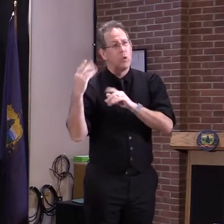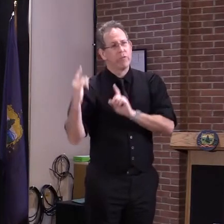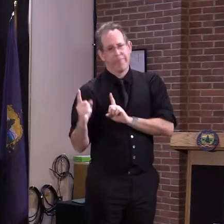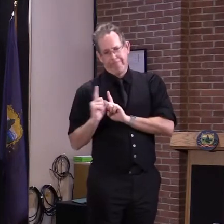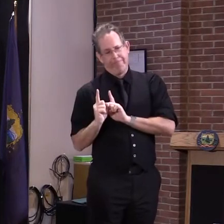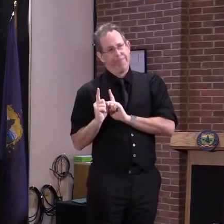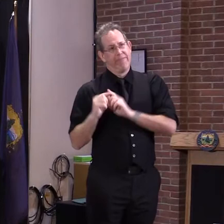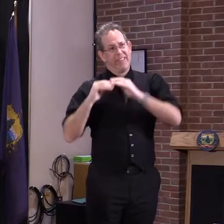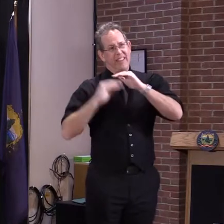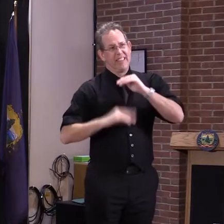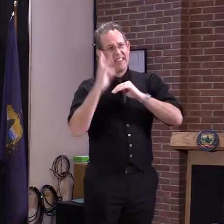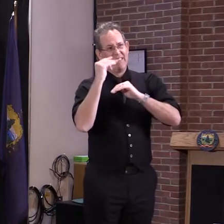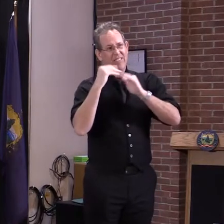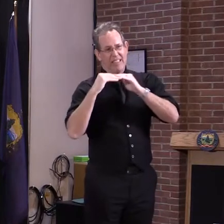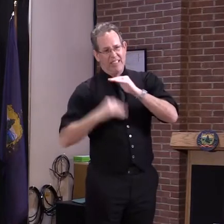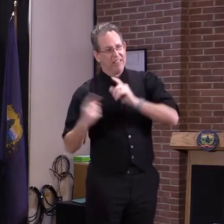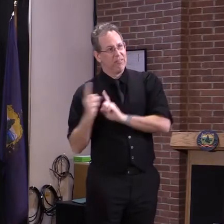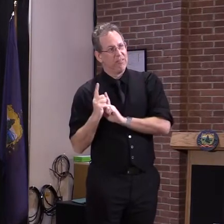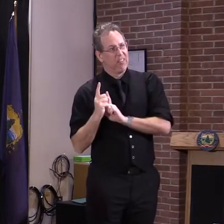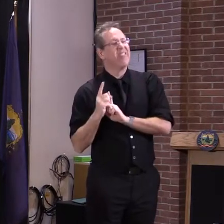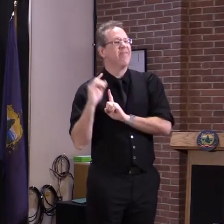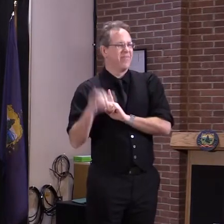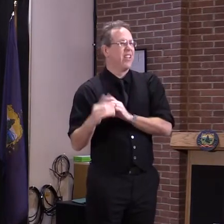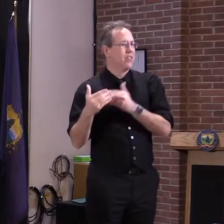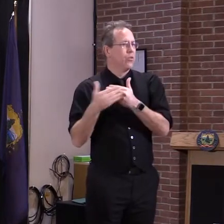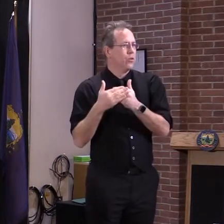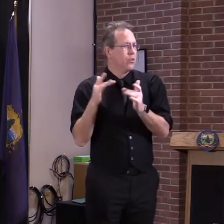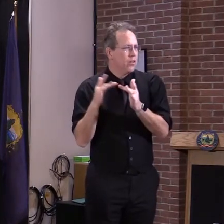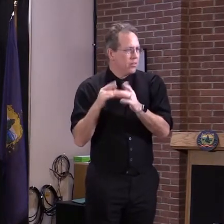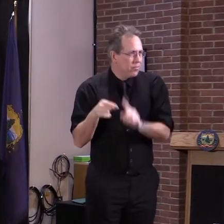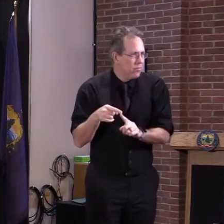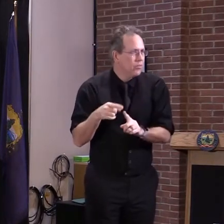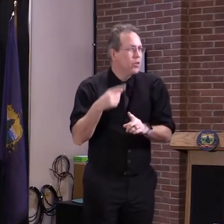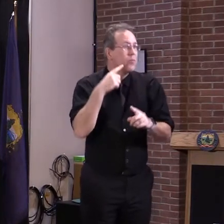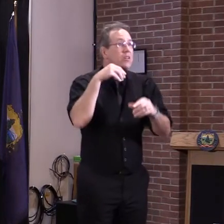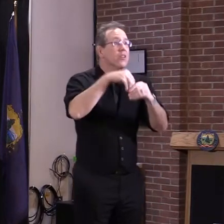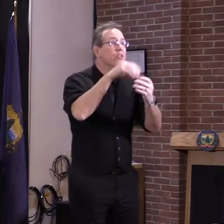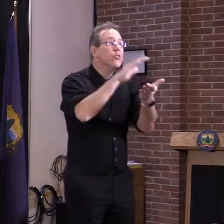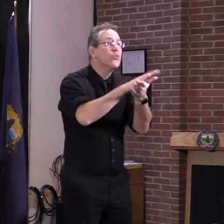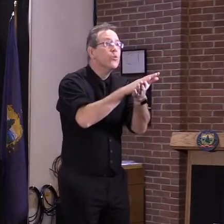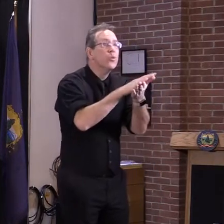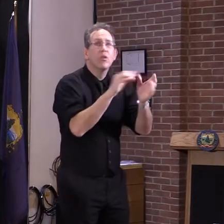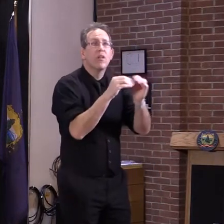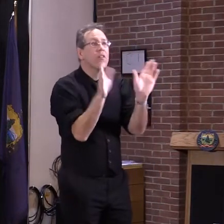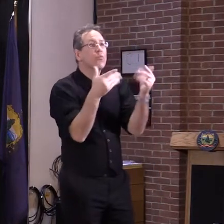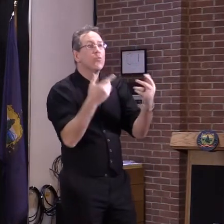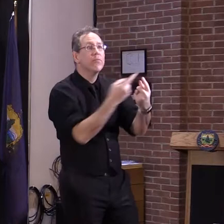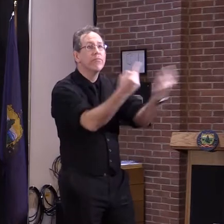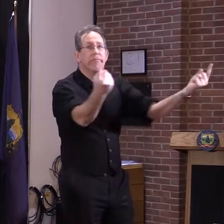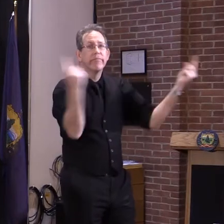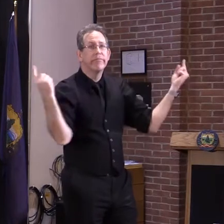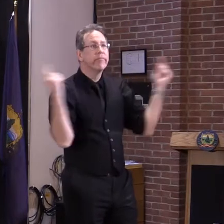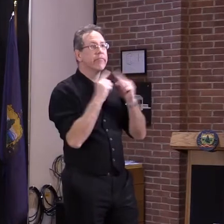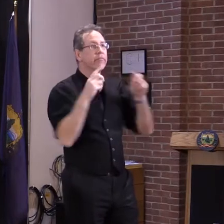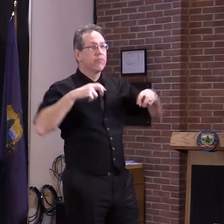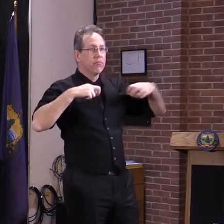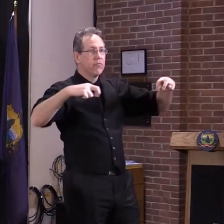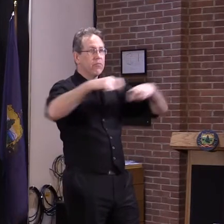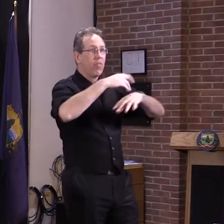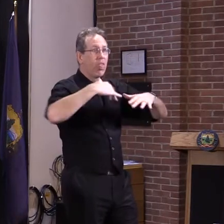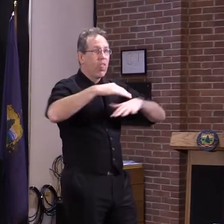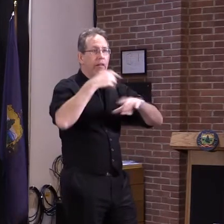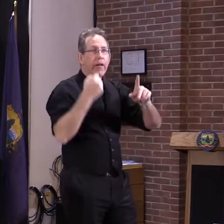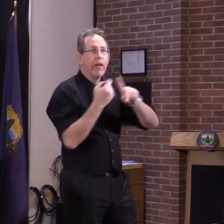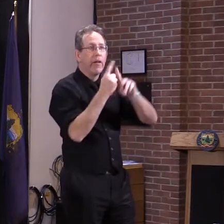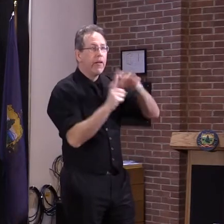schools, this resulted in whole classrooms being quarantined because it was difficult to determine with any kind of accuracy who